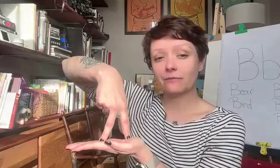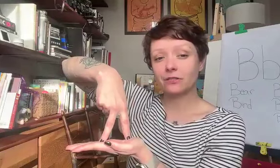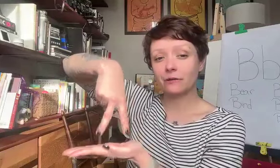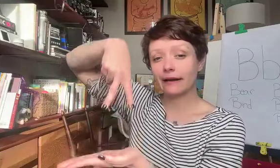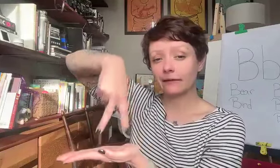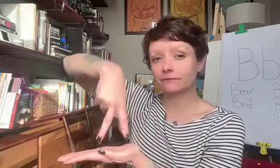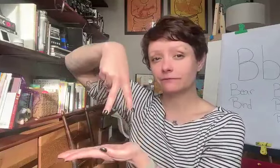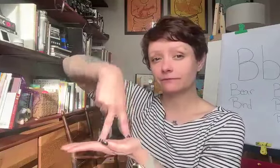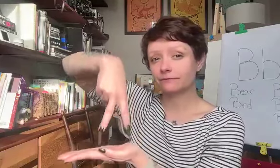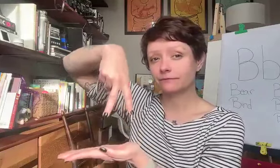do right now?